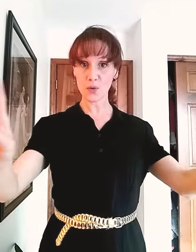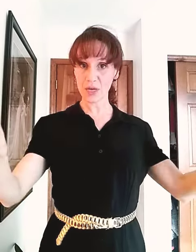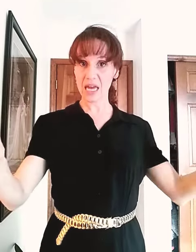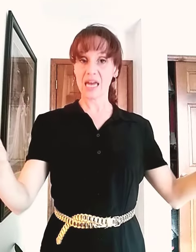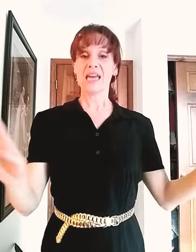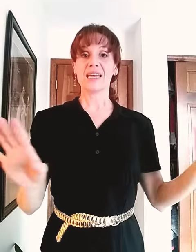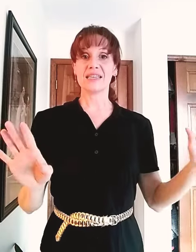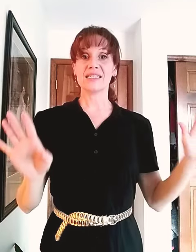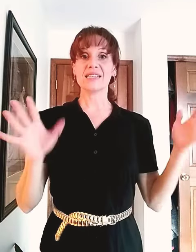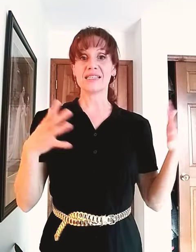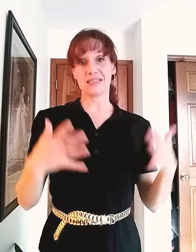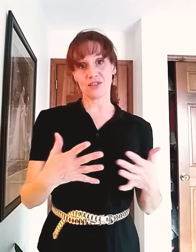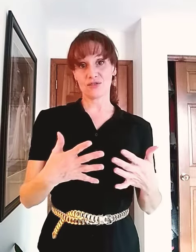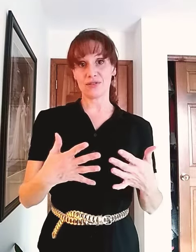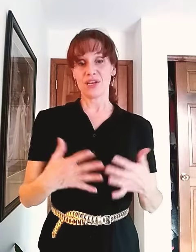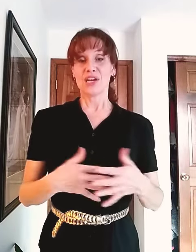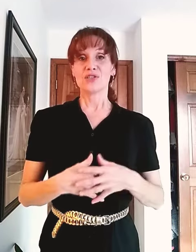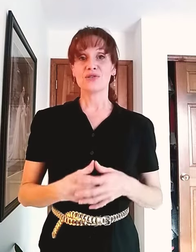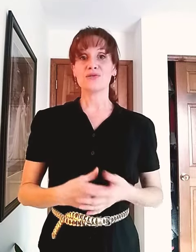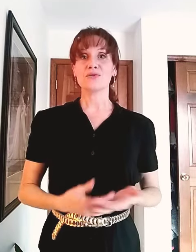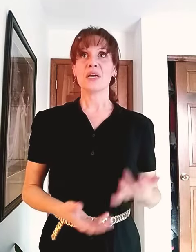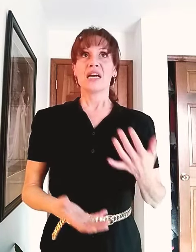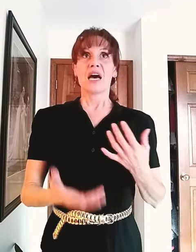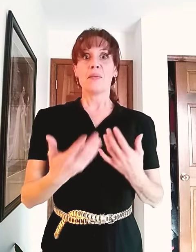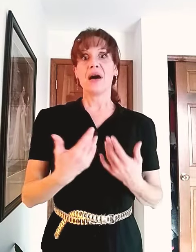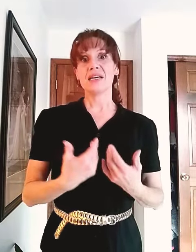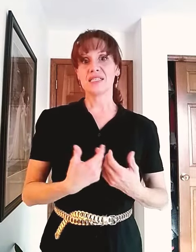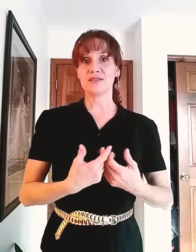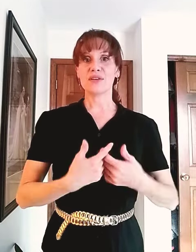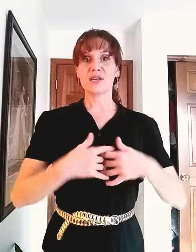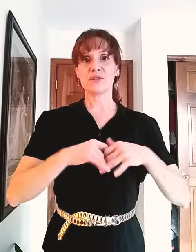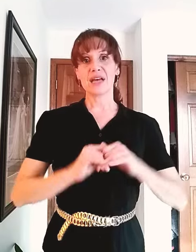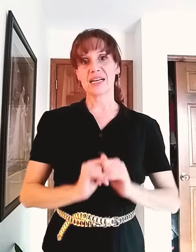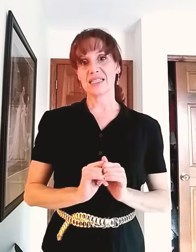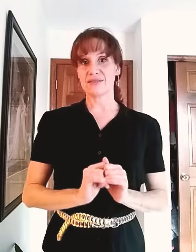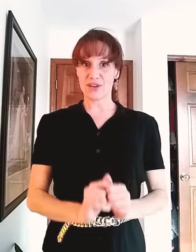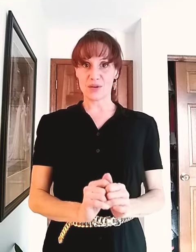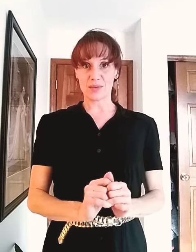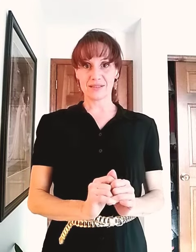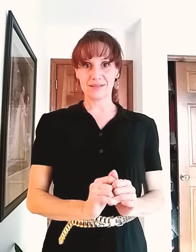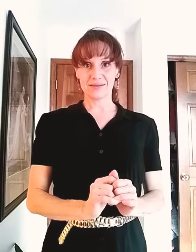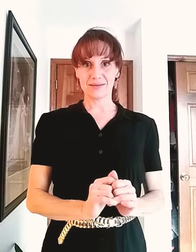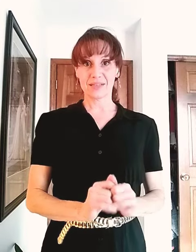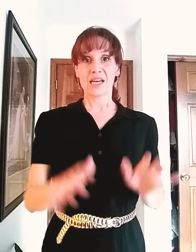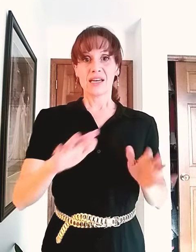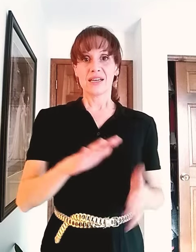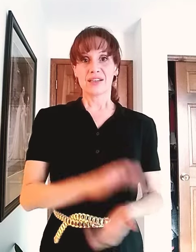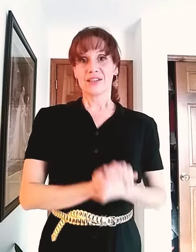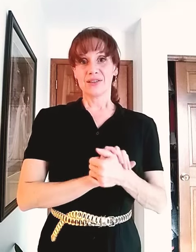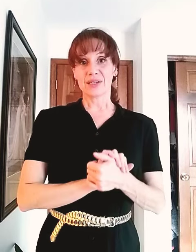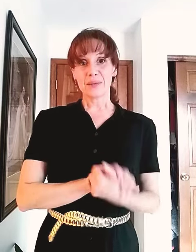is essential to a positive and relaxing environment. Look it up.